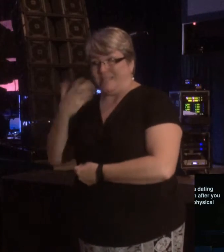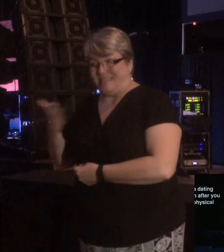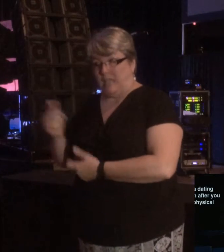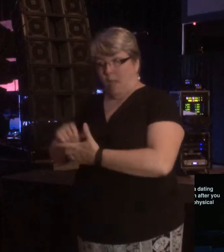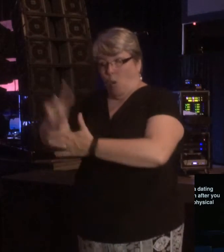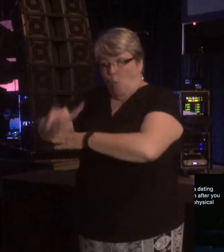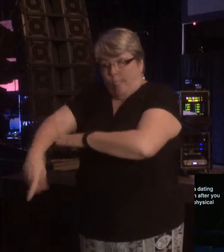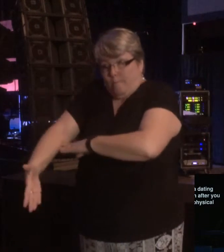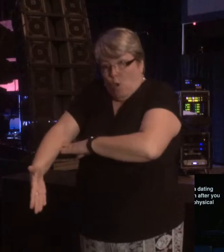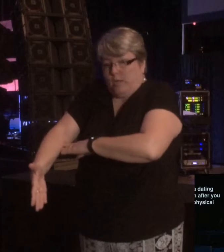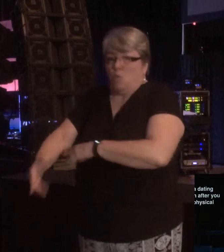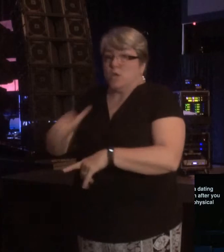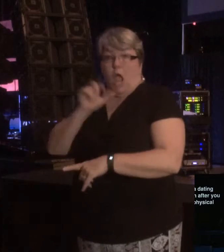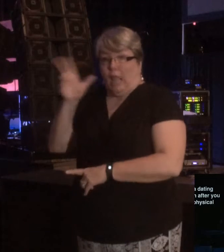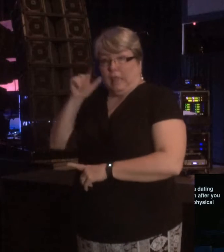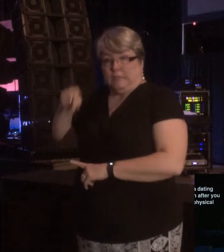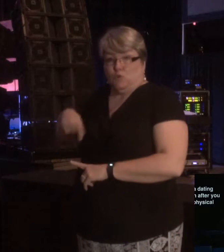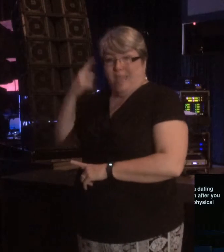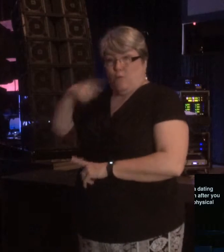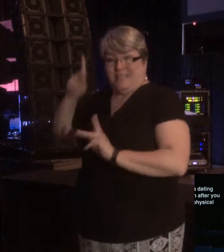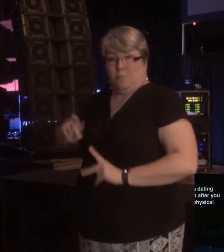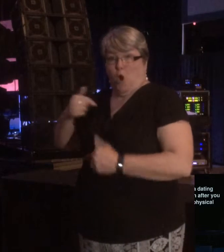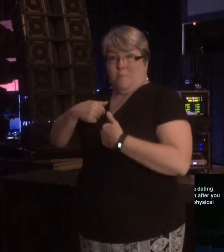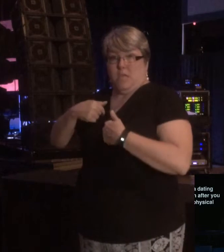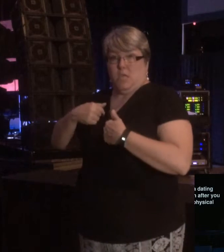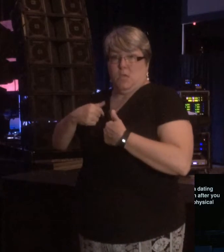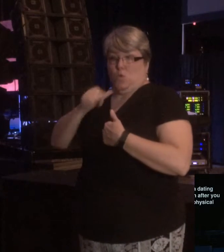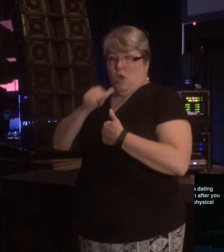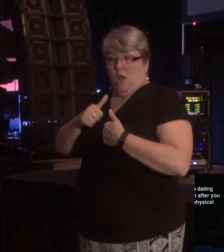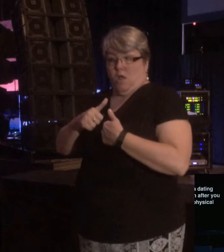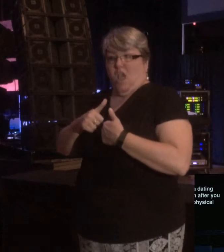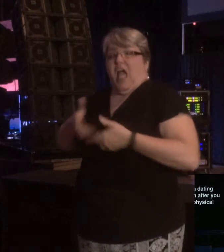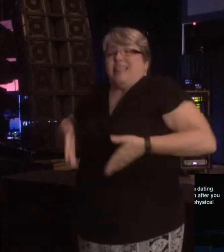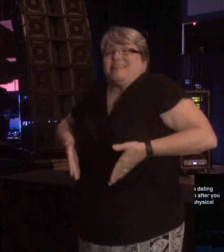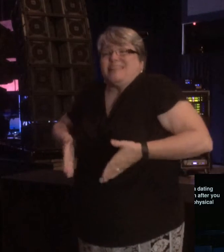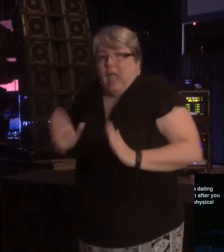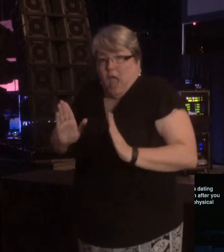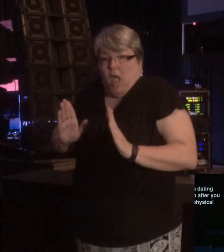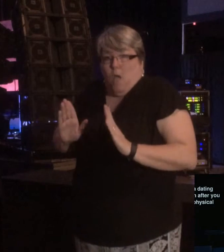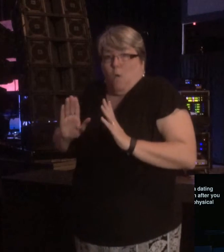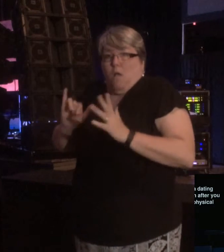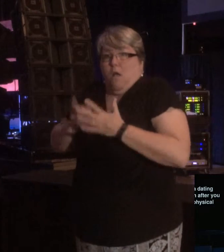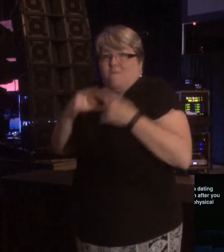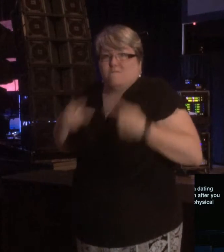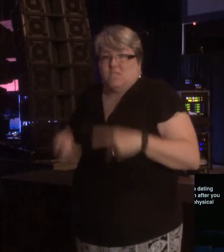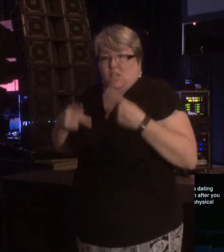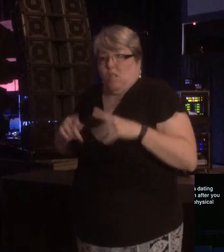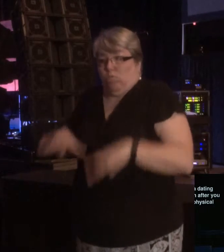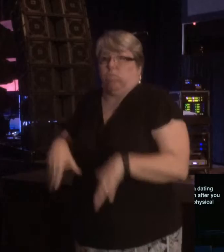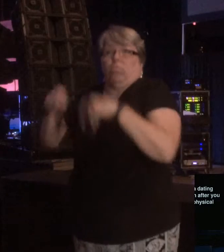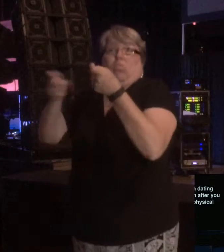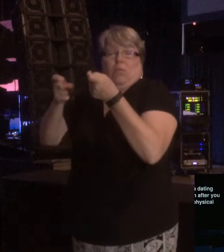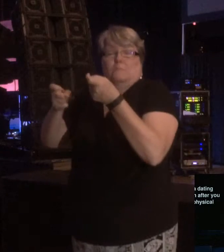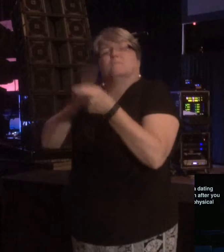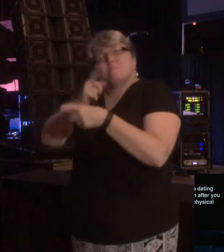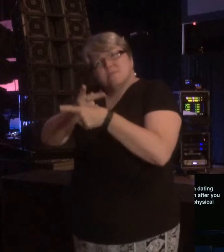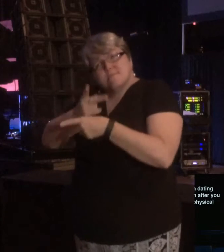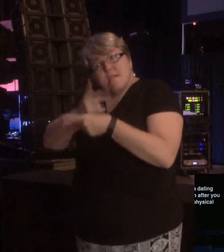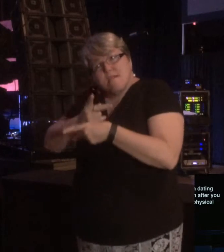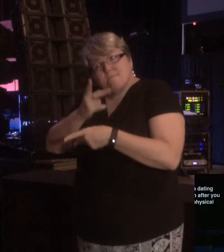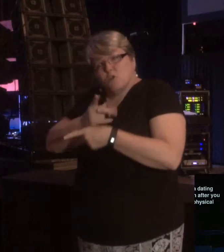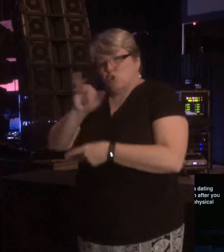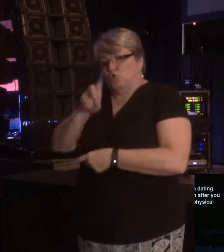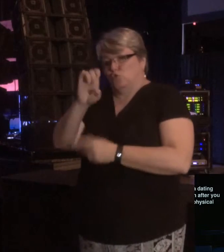didn't think we would get back together. And I prayed often that my hope would die for